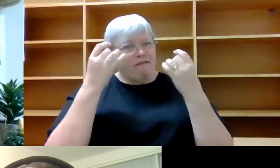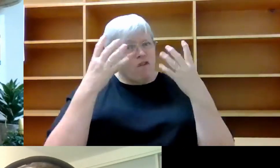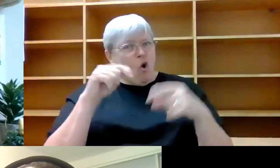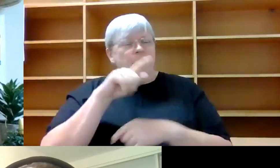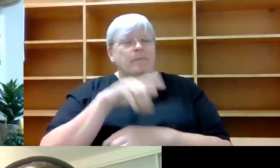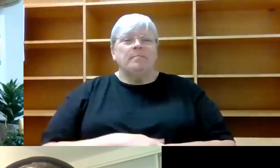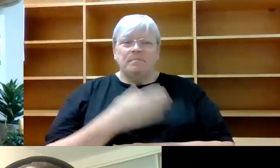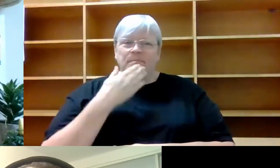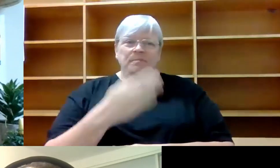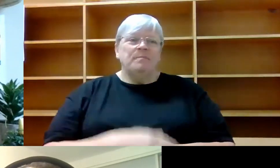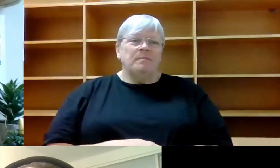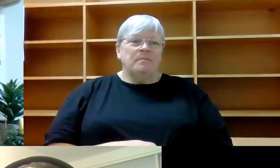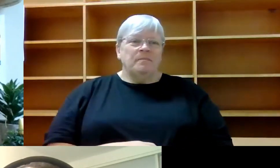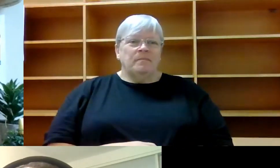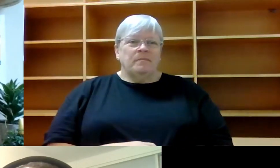Thank you both.